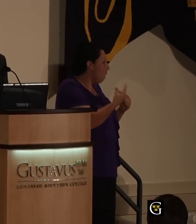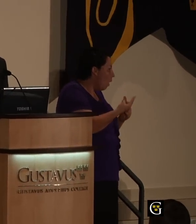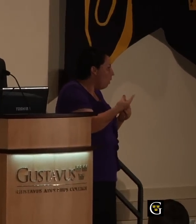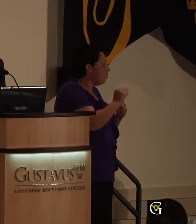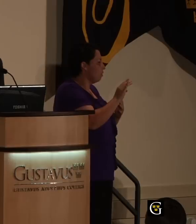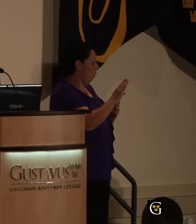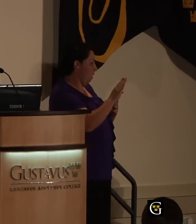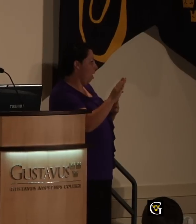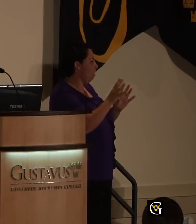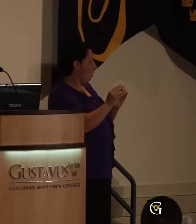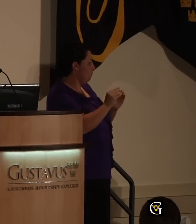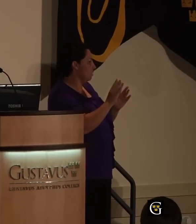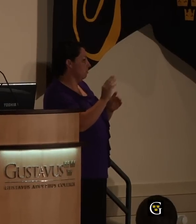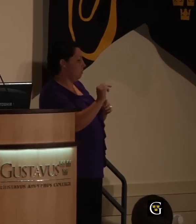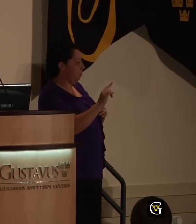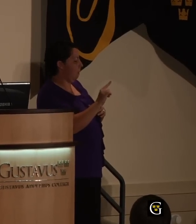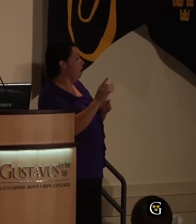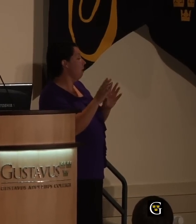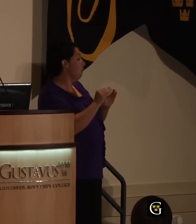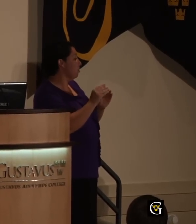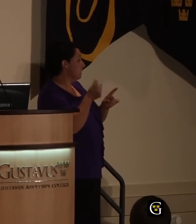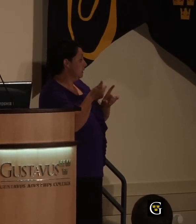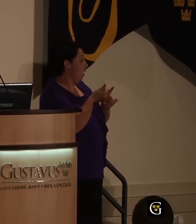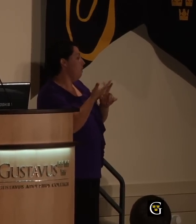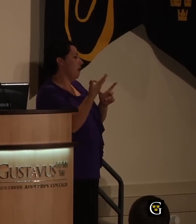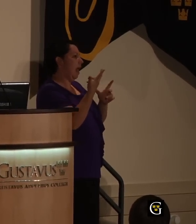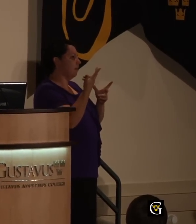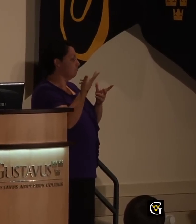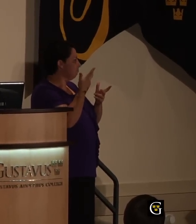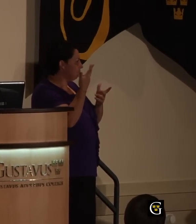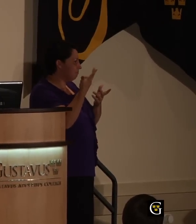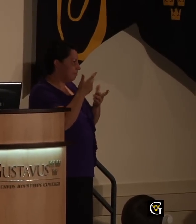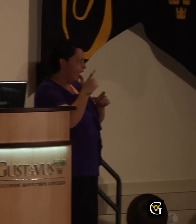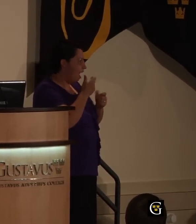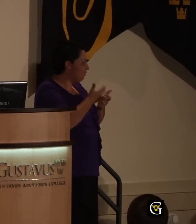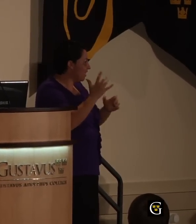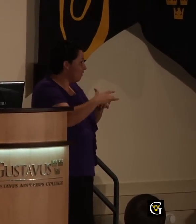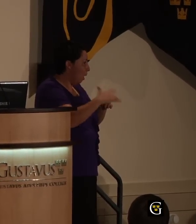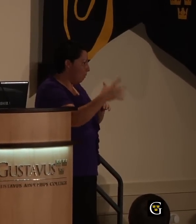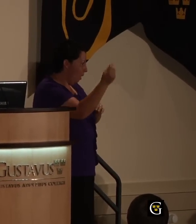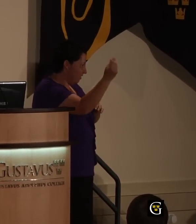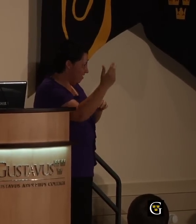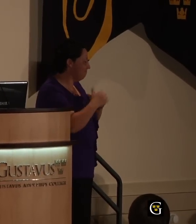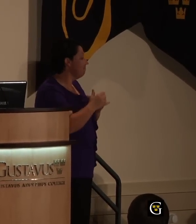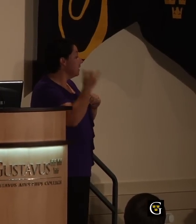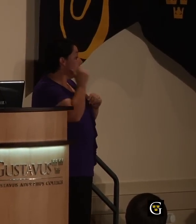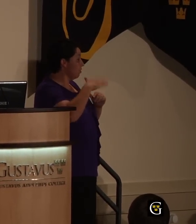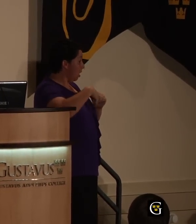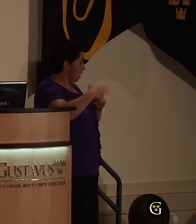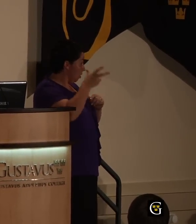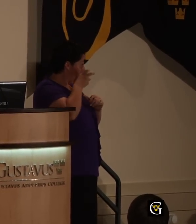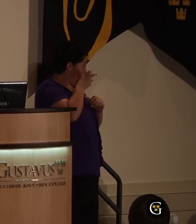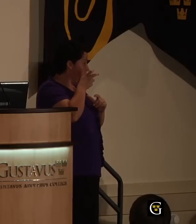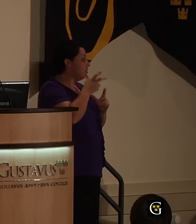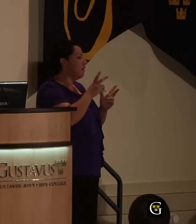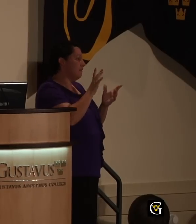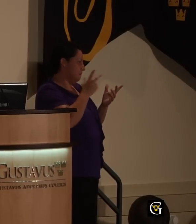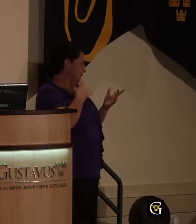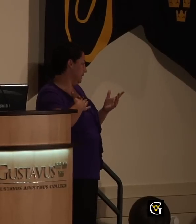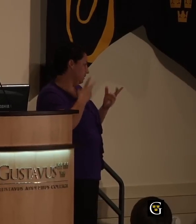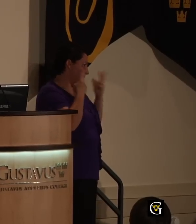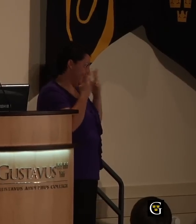Conference and about stuff that's available outside. If you haven't found out about the Nobel Conference yet, go visit our website,